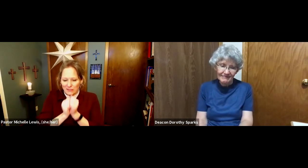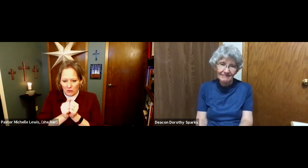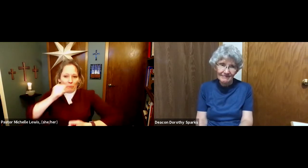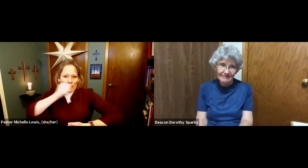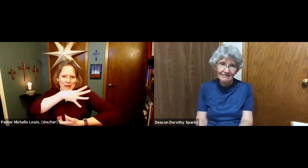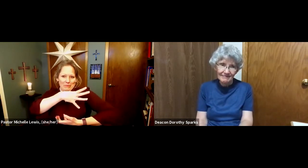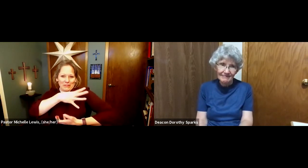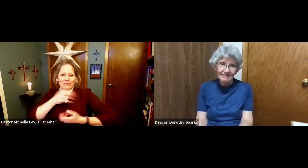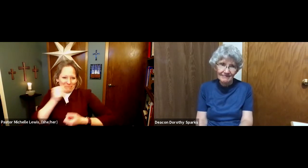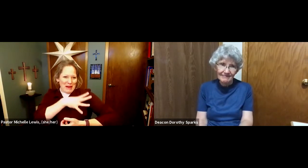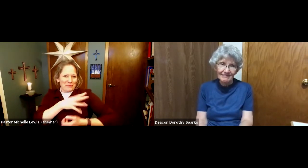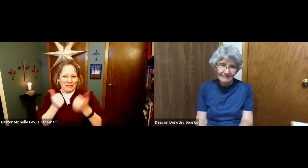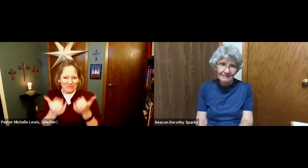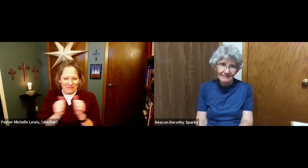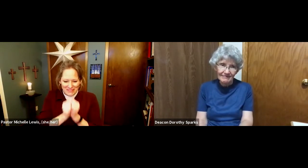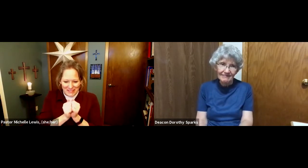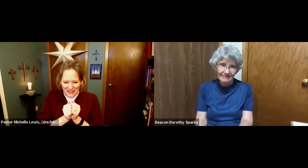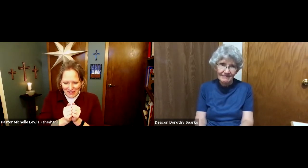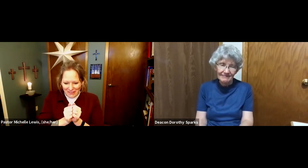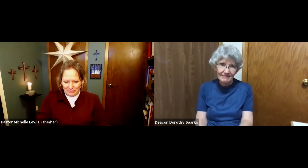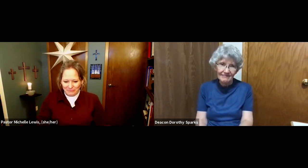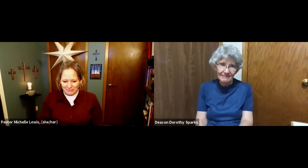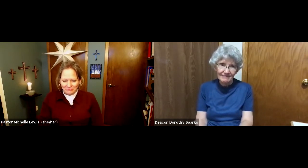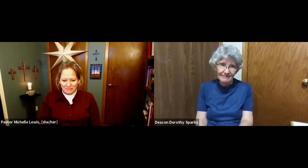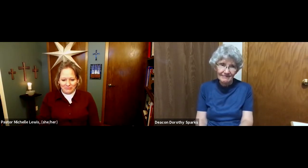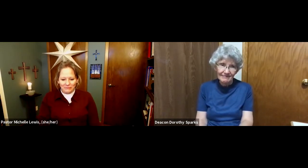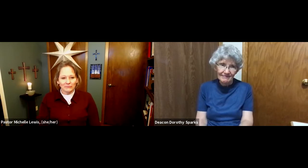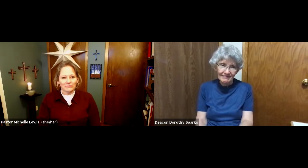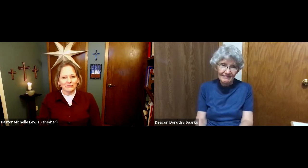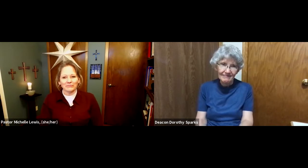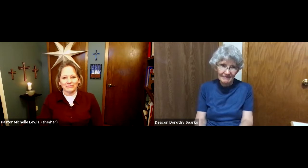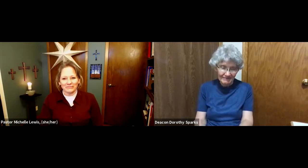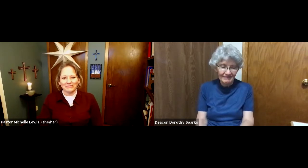so that you can remember your baptism with us.